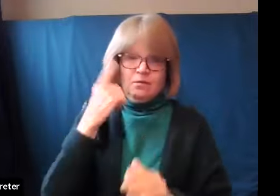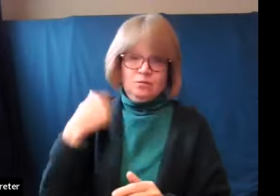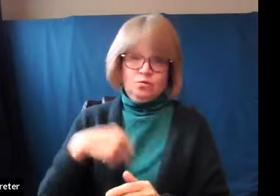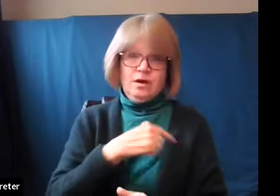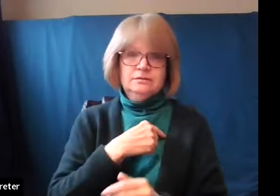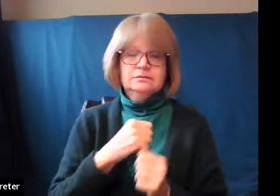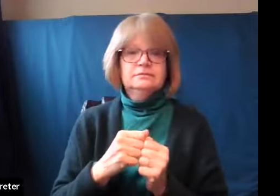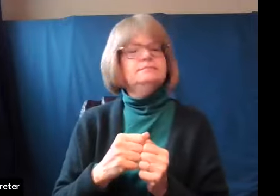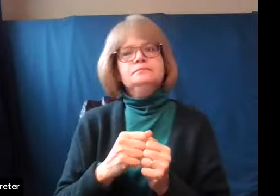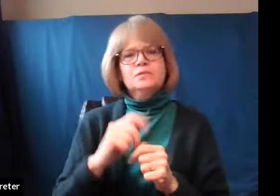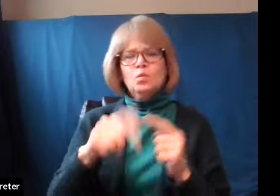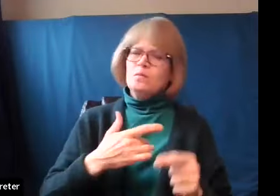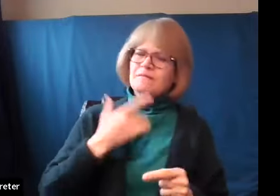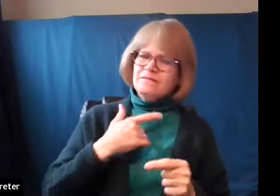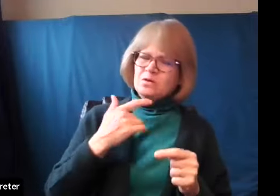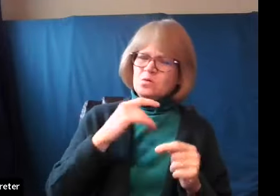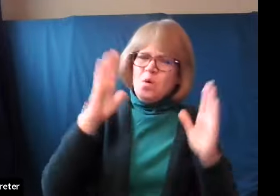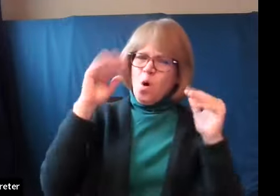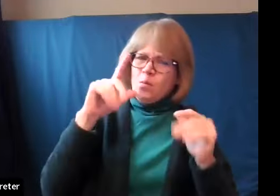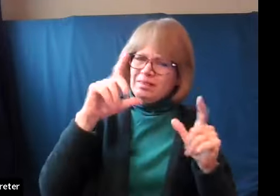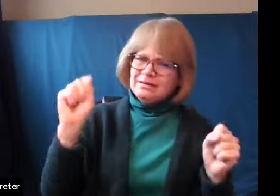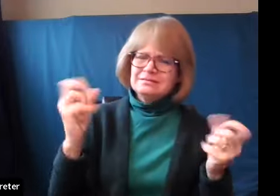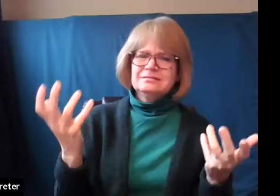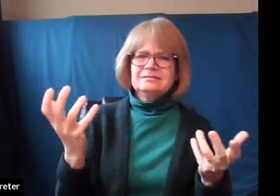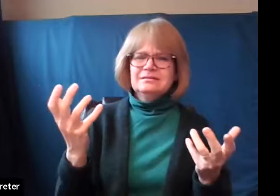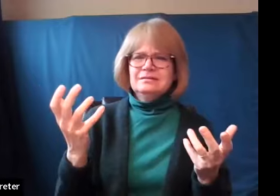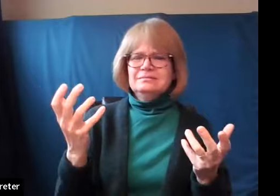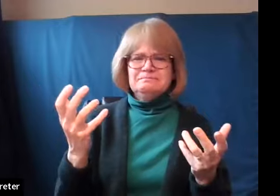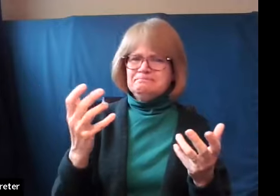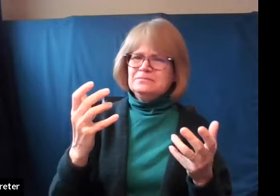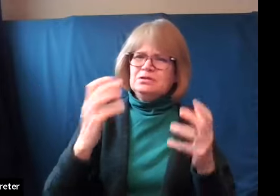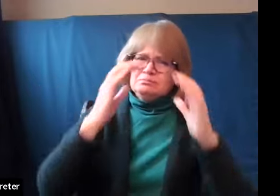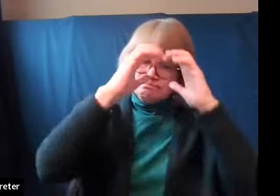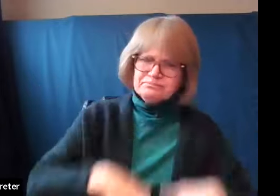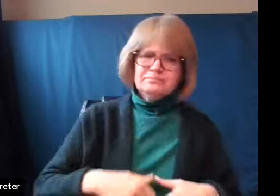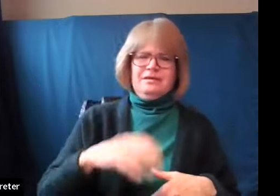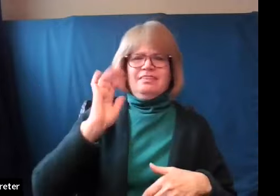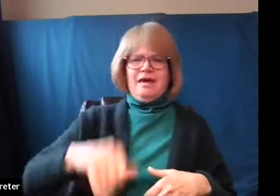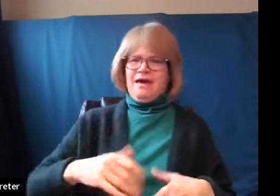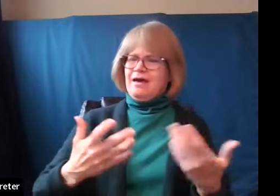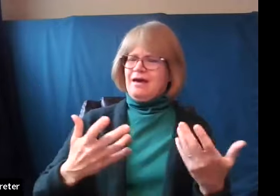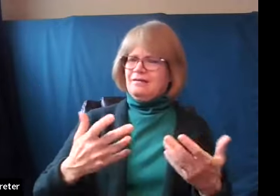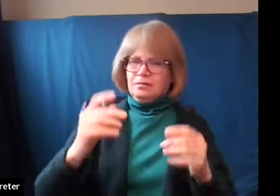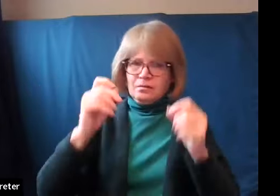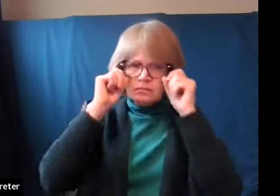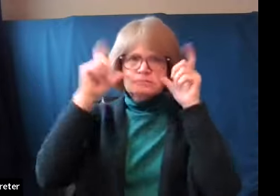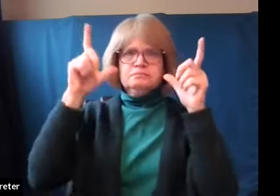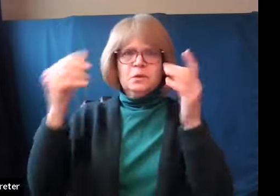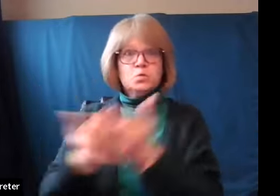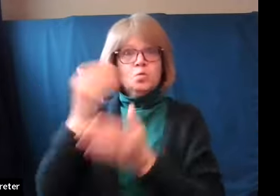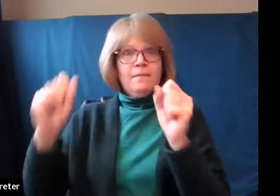When hopelessness threatens, tear down the strongholds that hold us captive and open our eyes to new